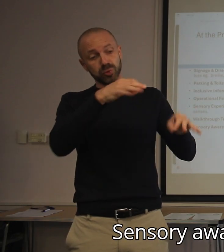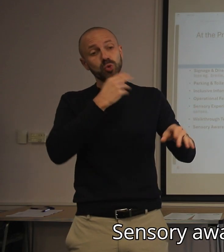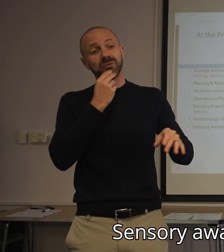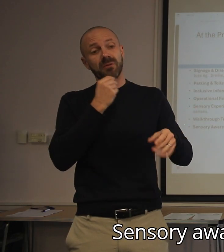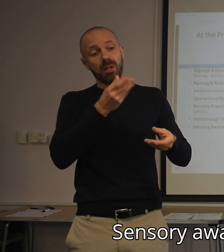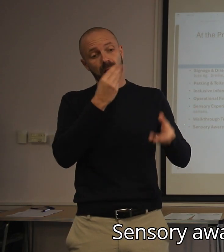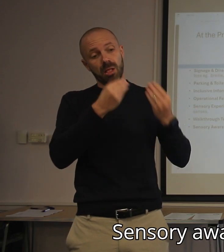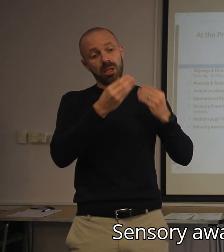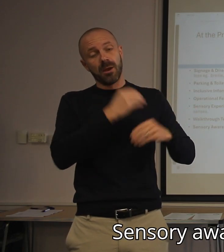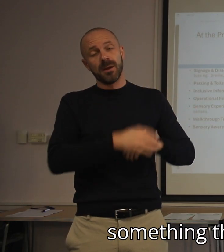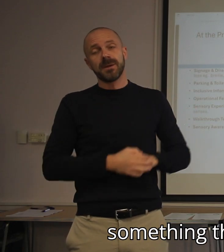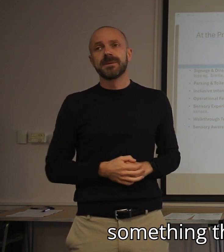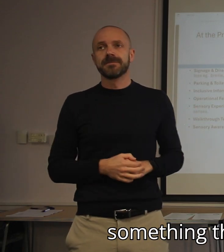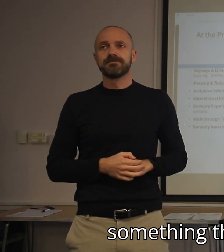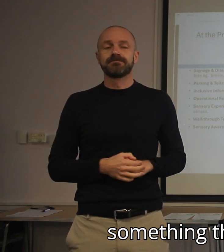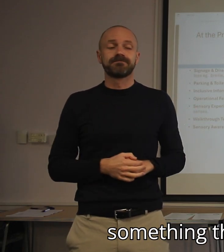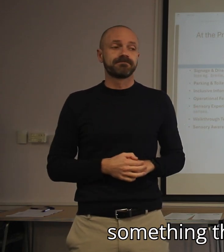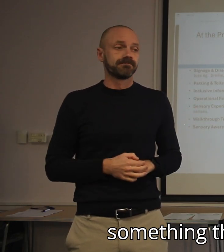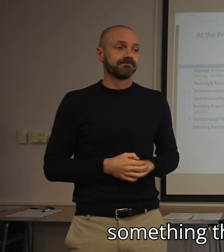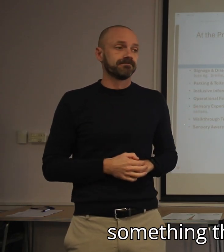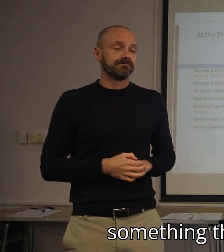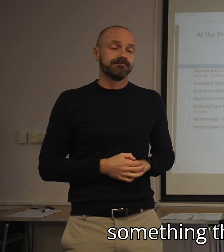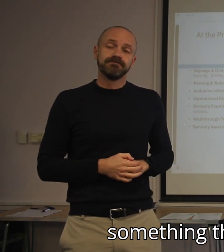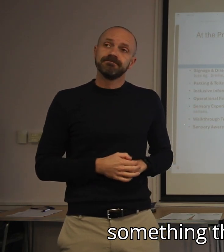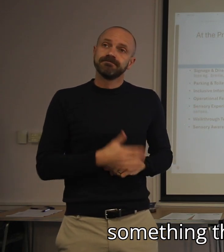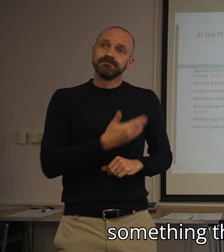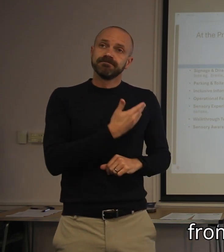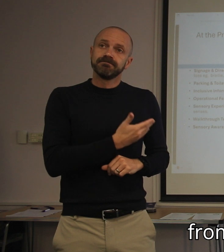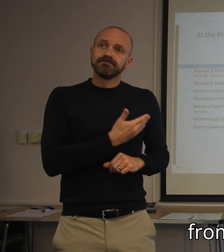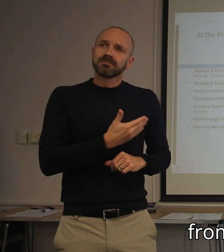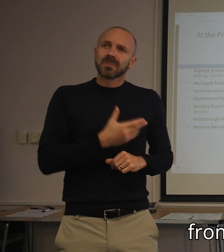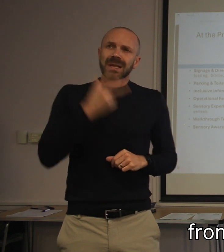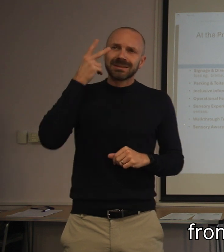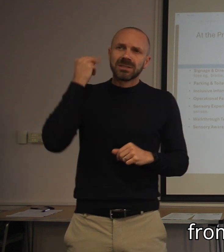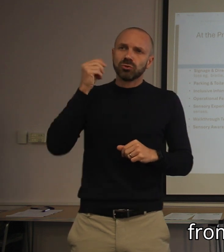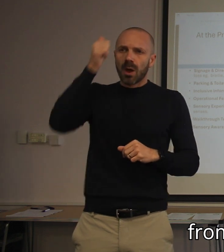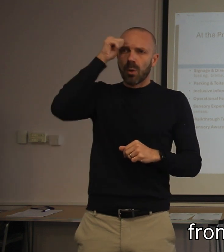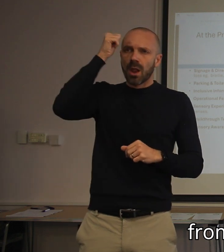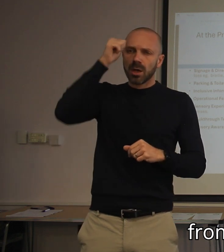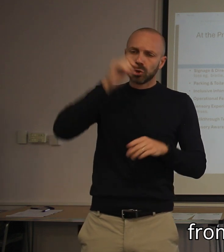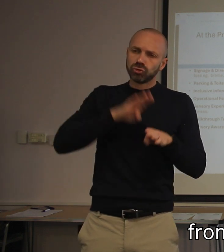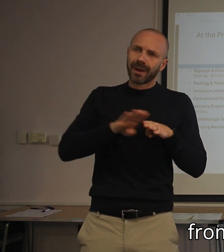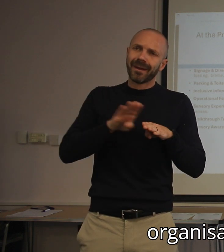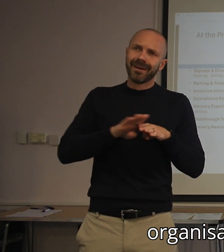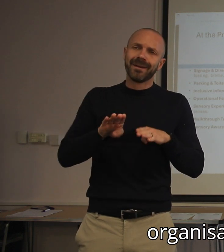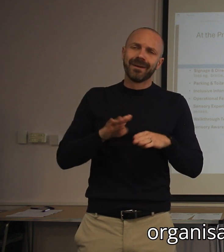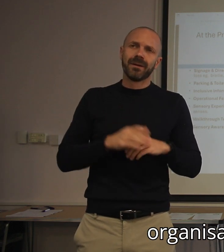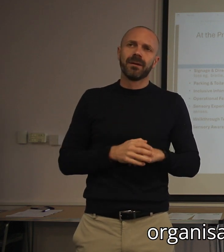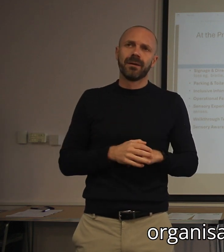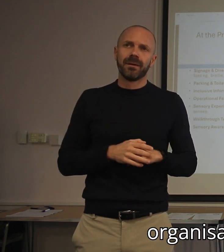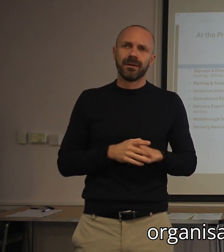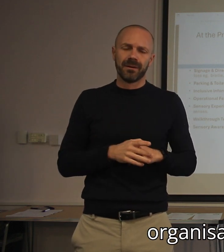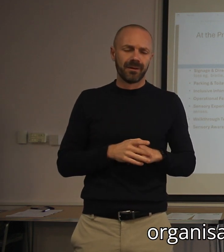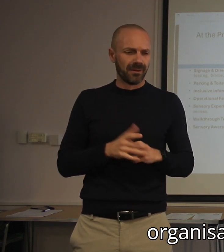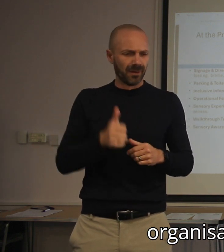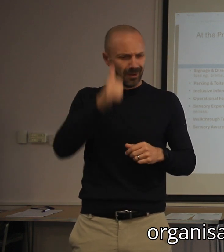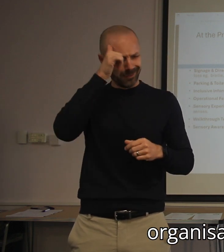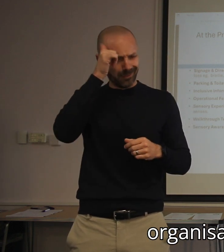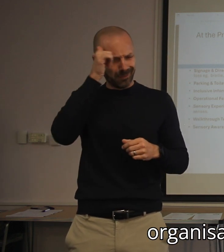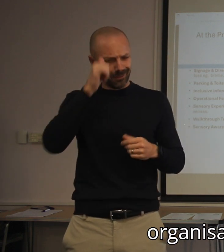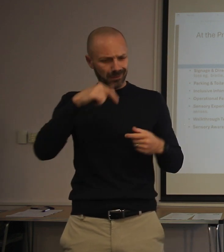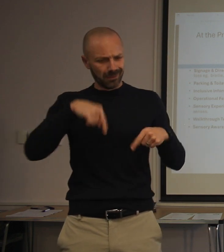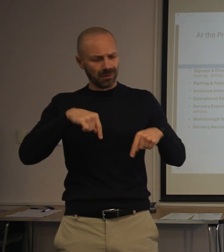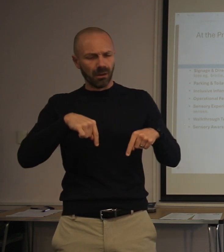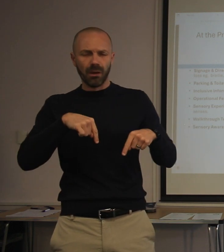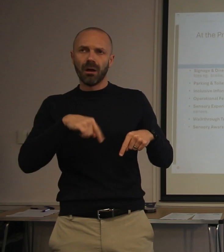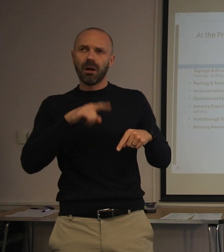Sensory awareness training, and that's something that we can be involved with from here, and a lot of organisations have taken